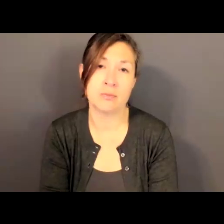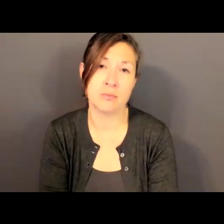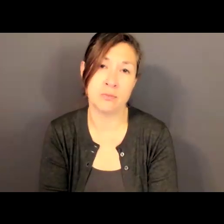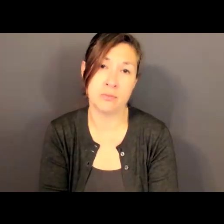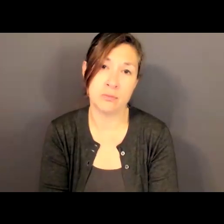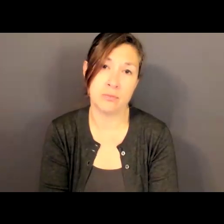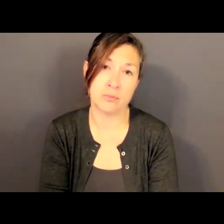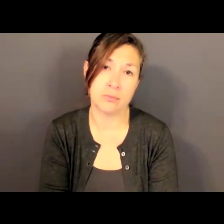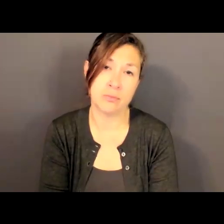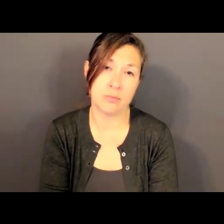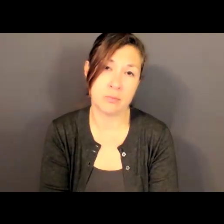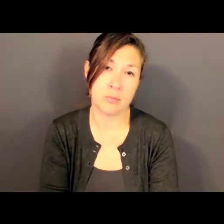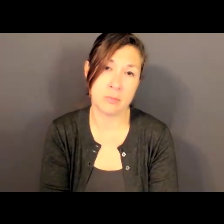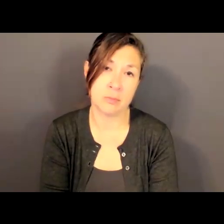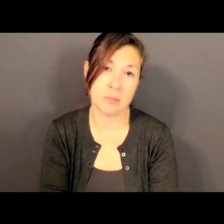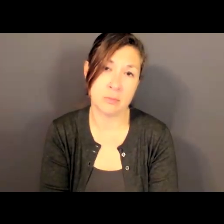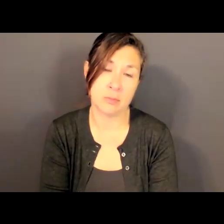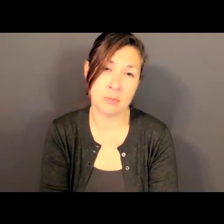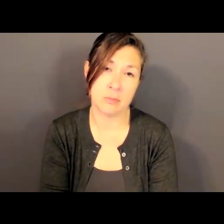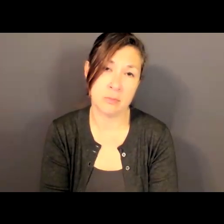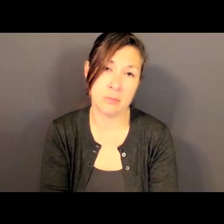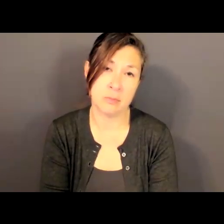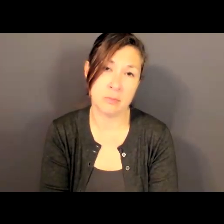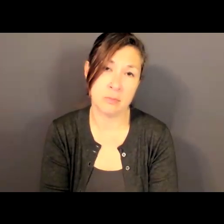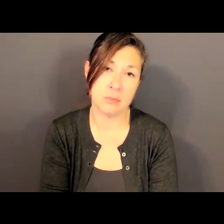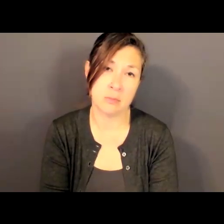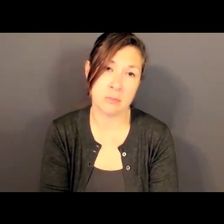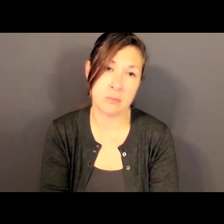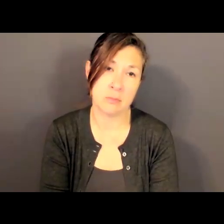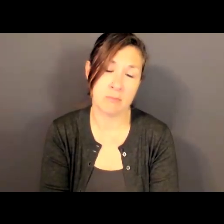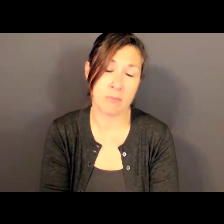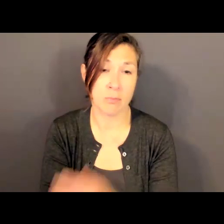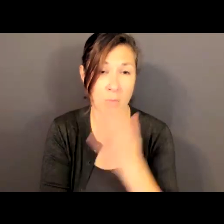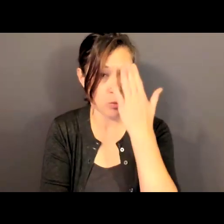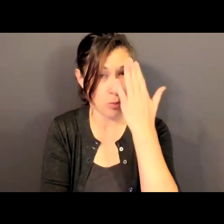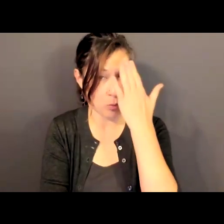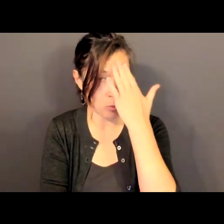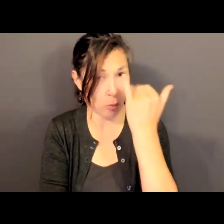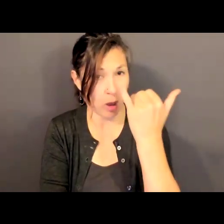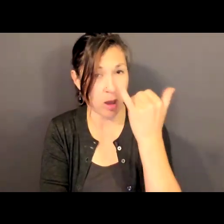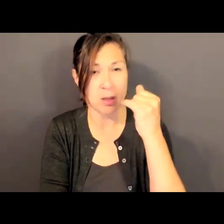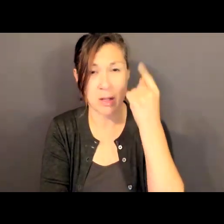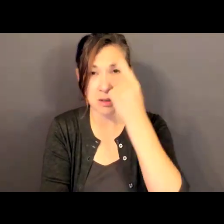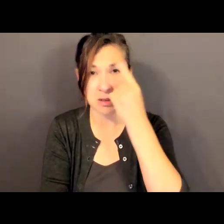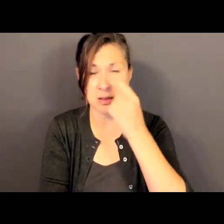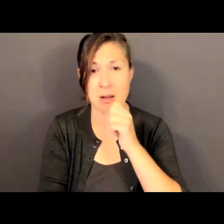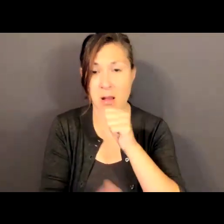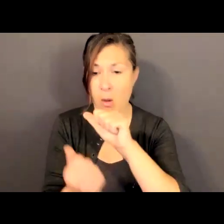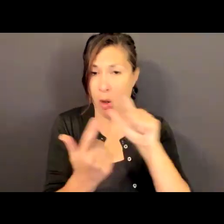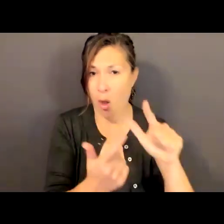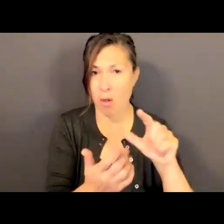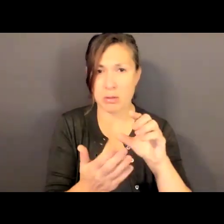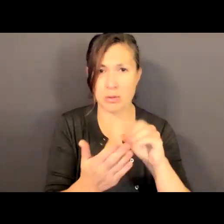los estudiantes tienen las mismas necesidades. You have to consider not every student has the same needs. They have